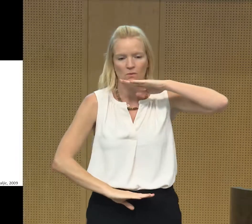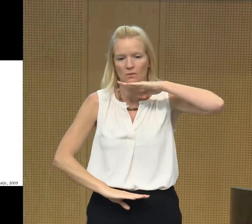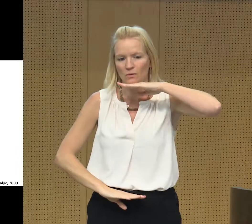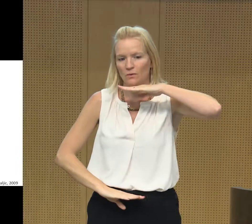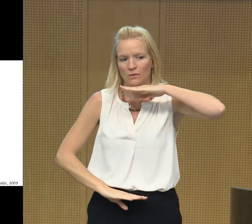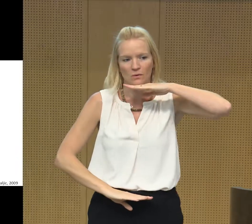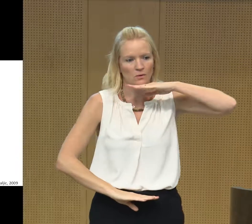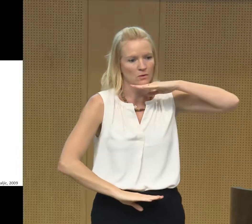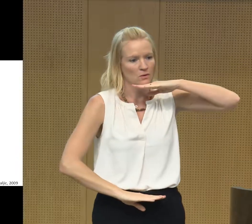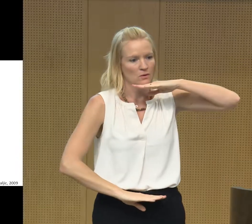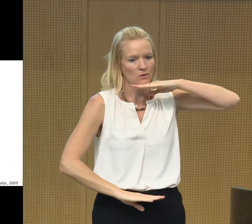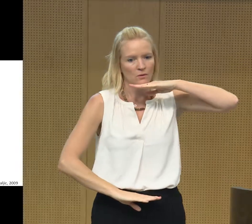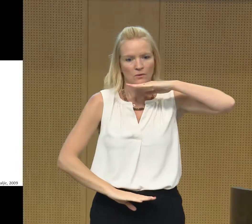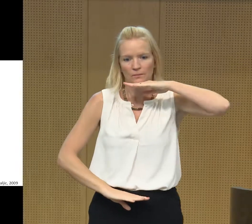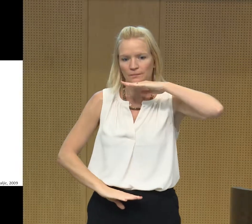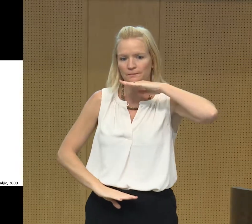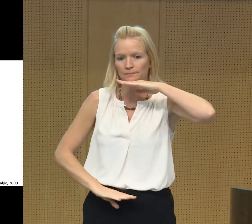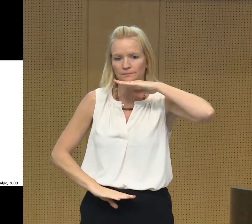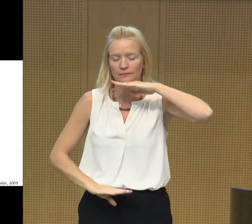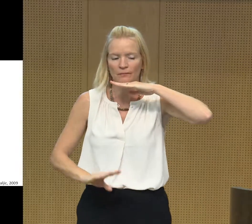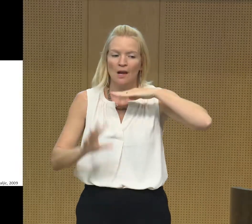are below the chin.